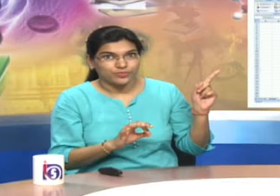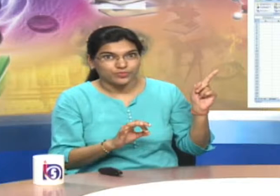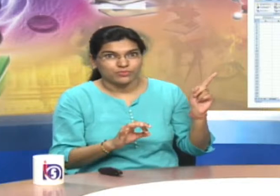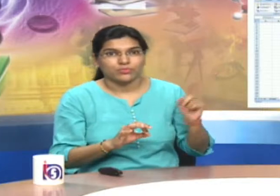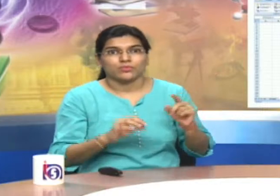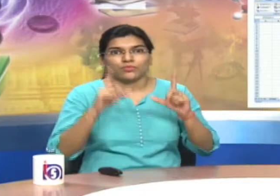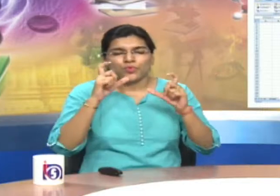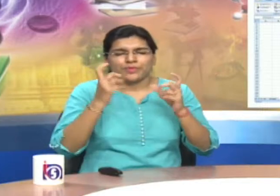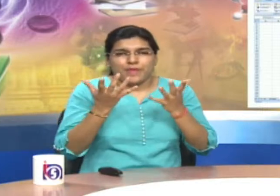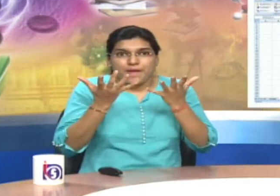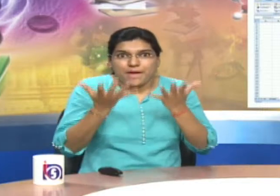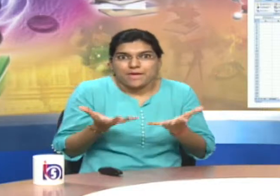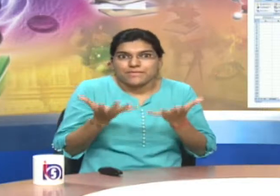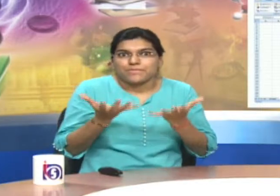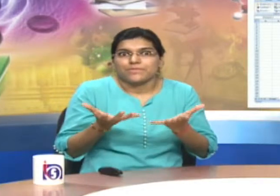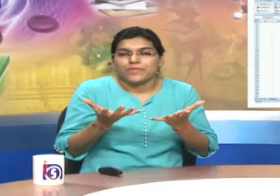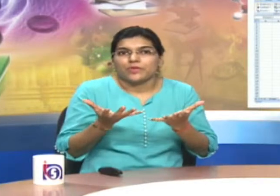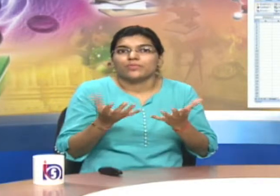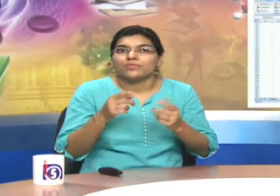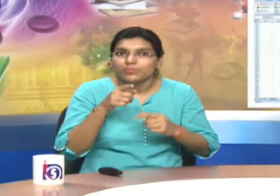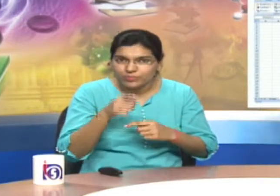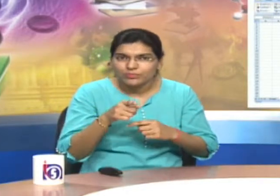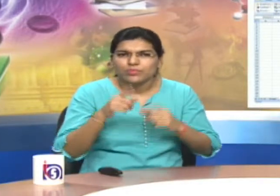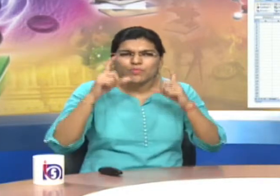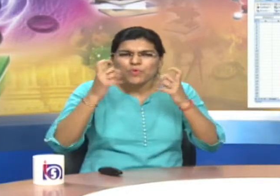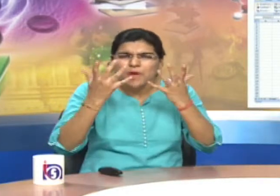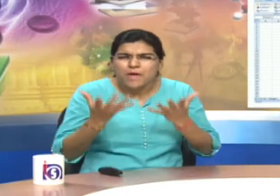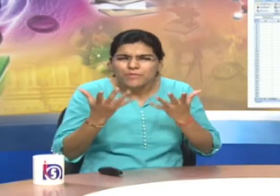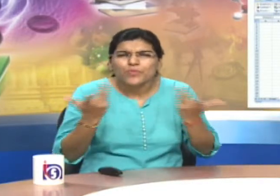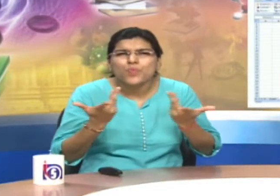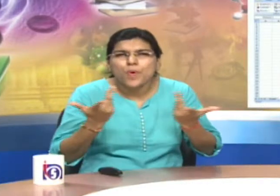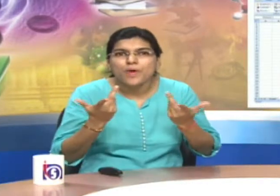but it doesn't have the real pictures.